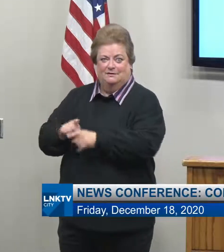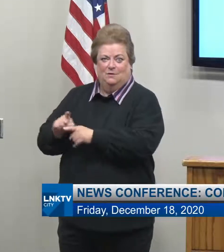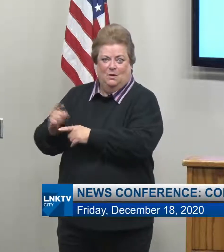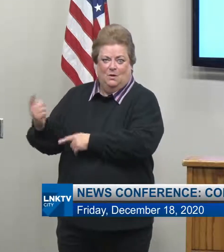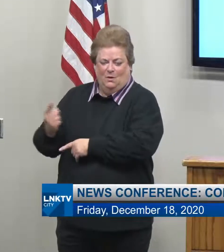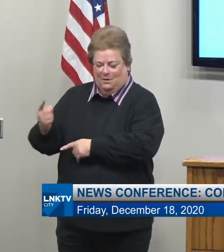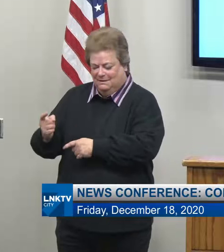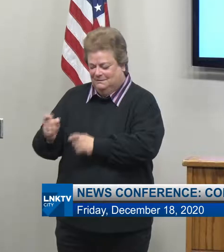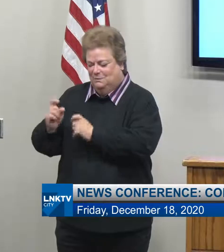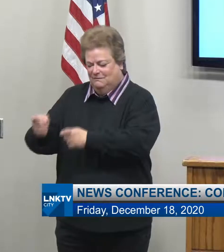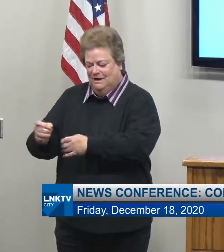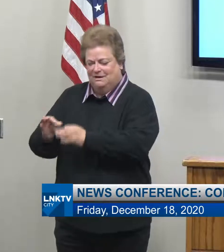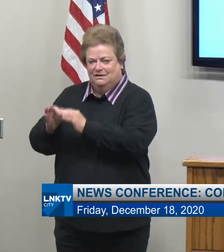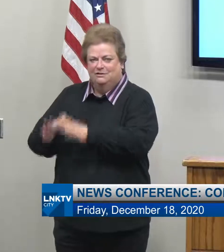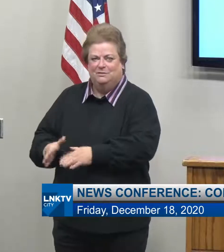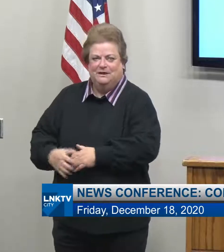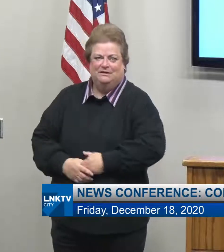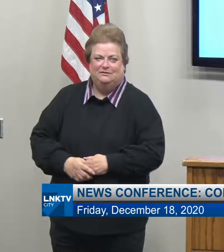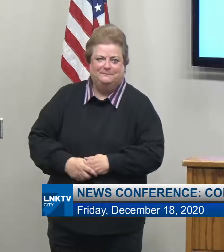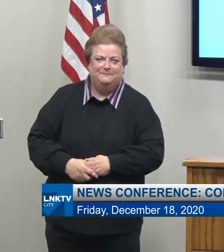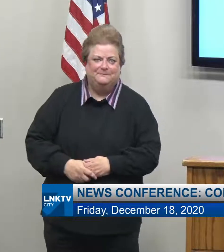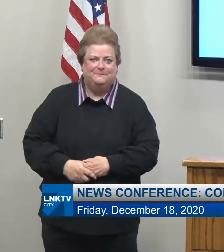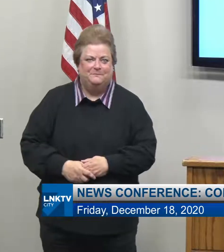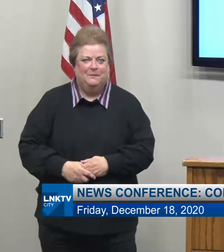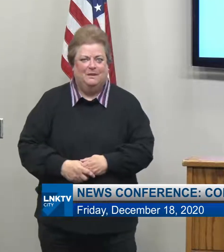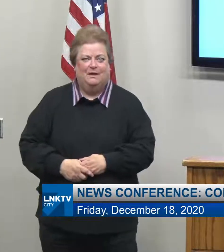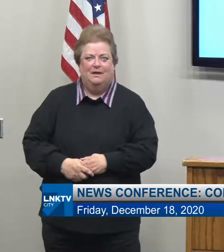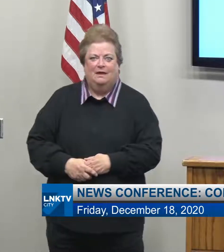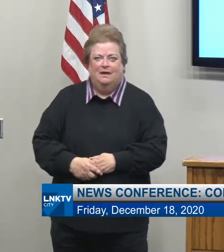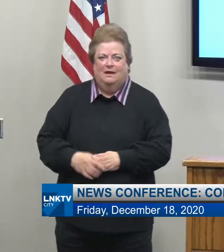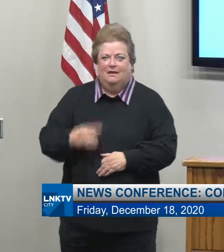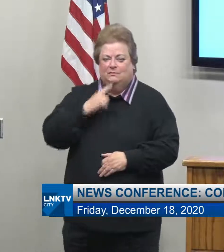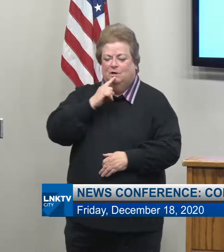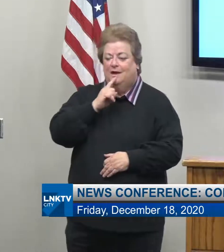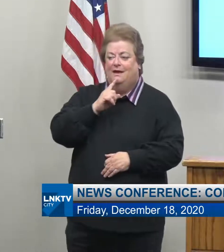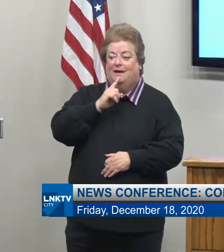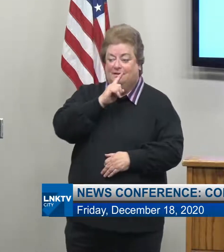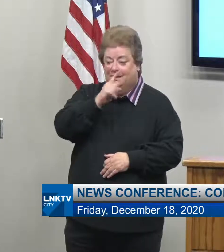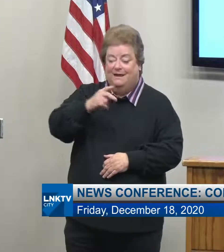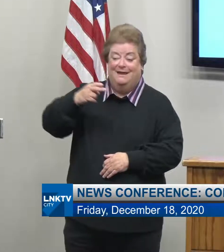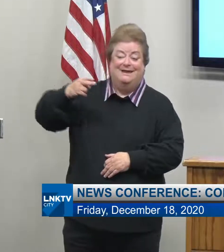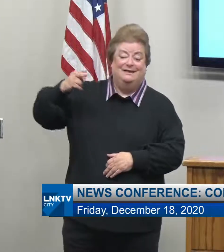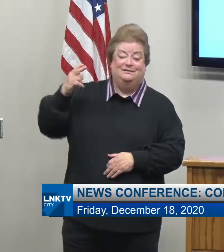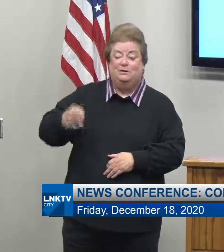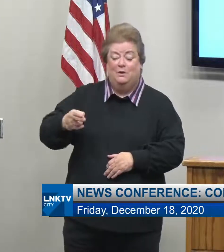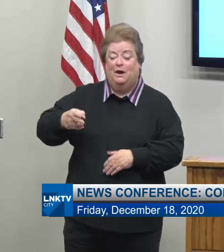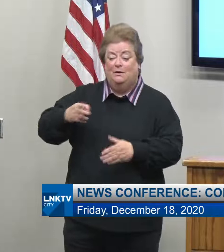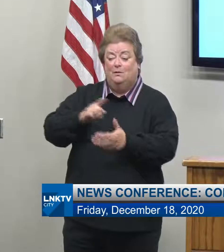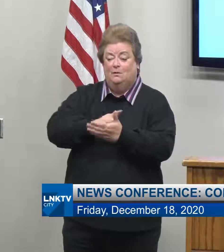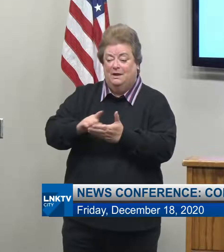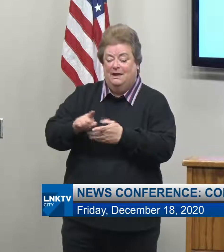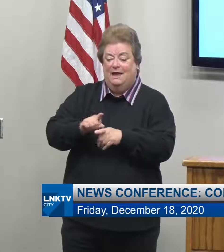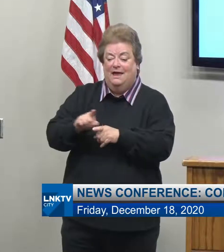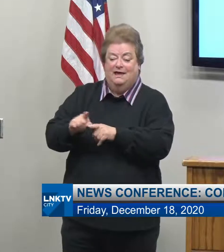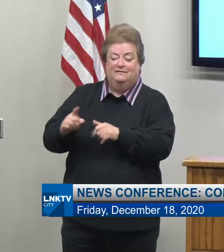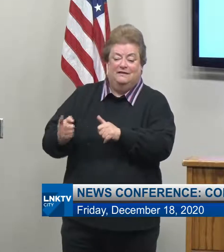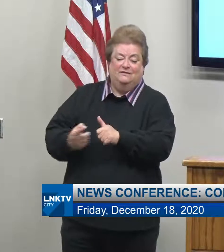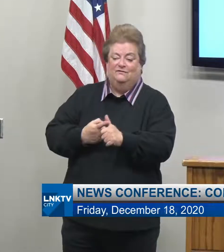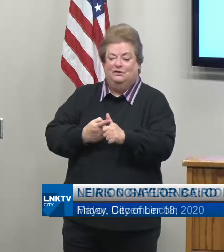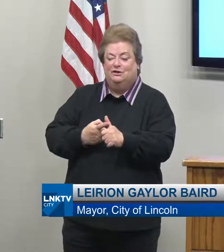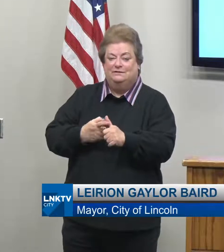provide interpretation for our community. It has been a truly historic week as the first doses of